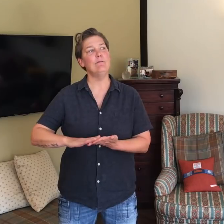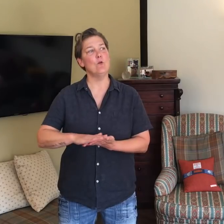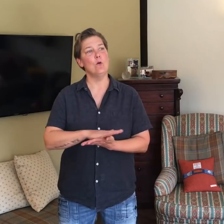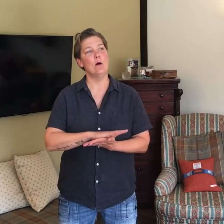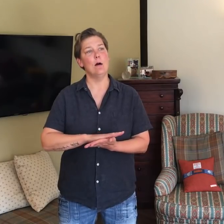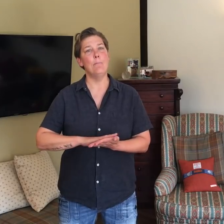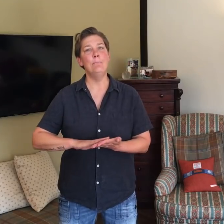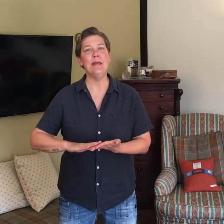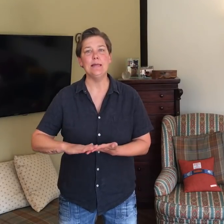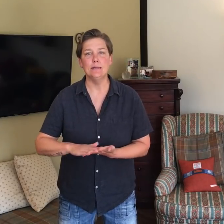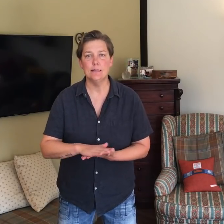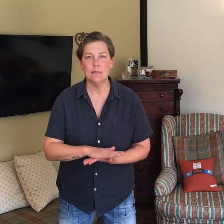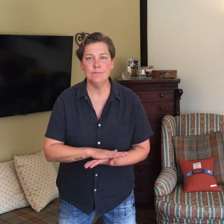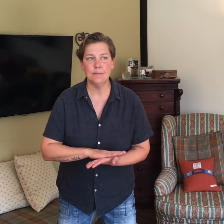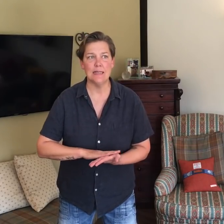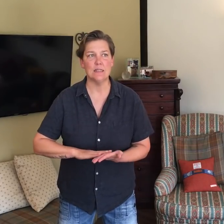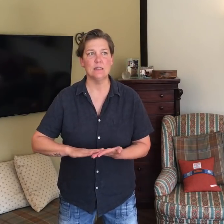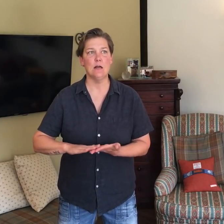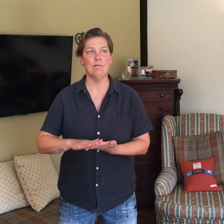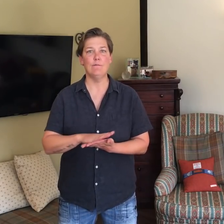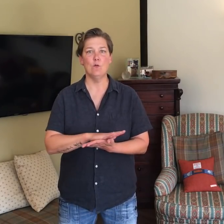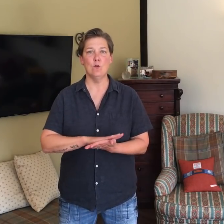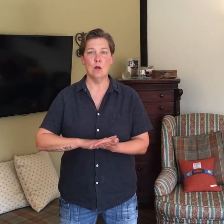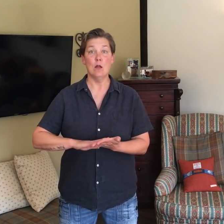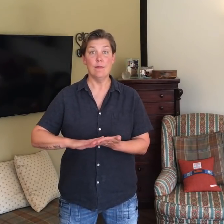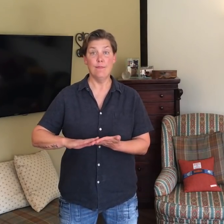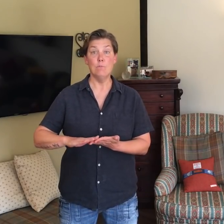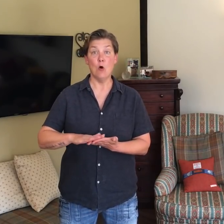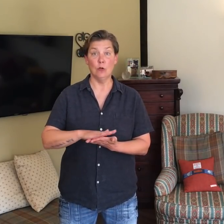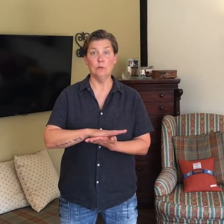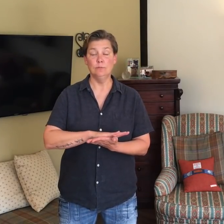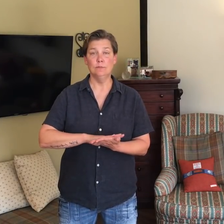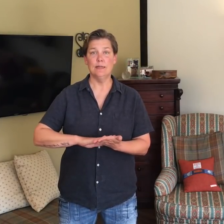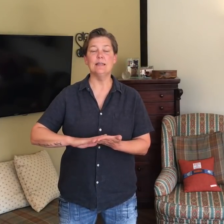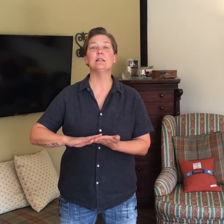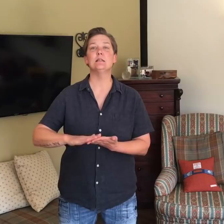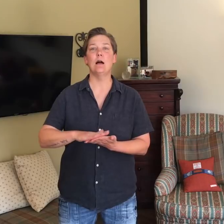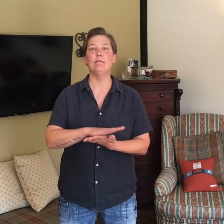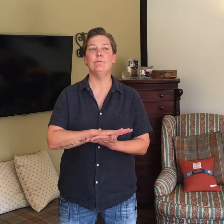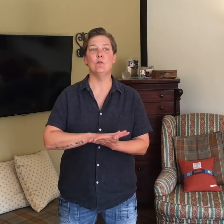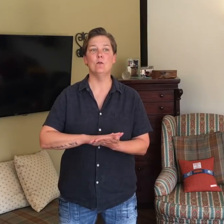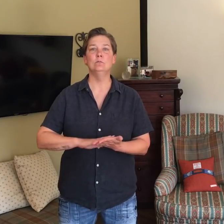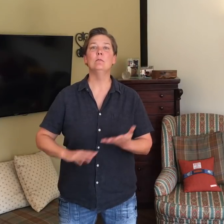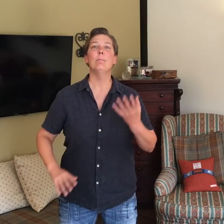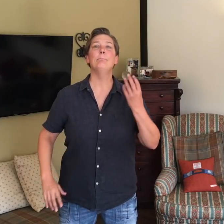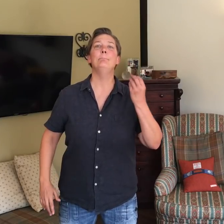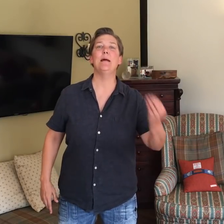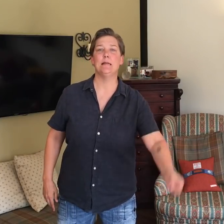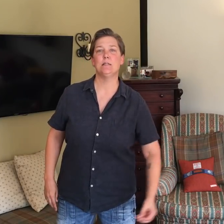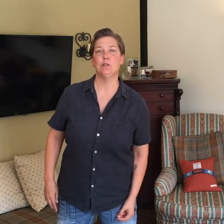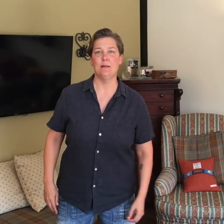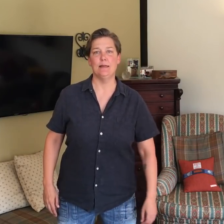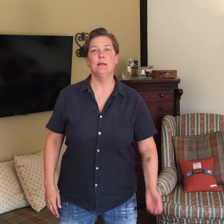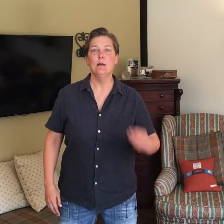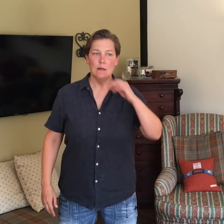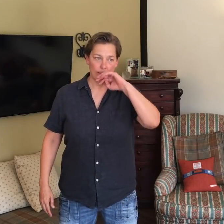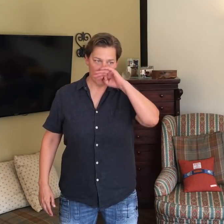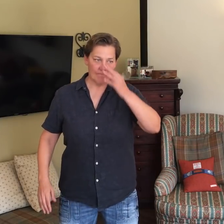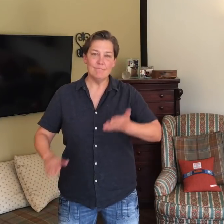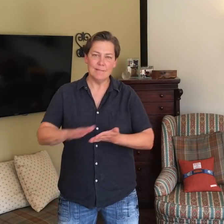for means. It's the sign for the moral. It's the sign for meant to be. This